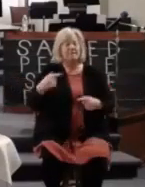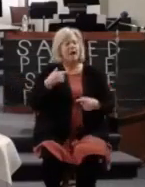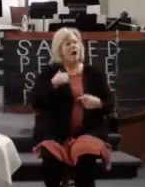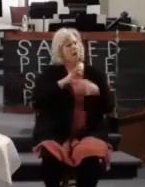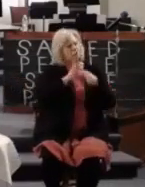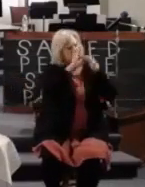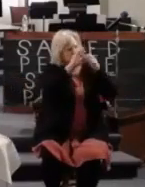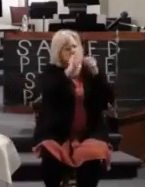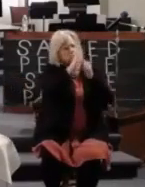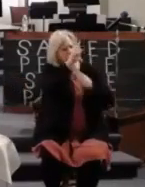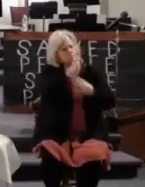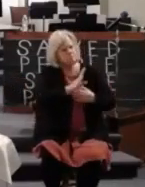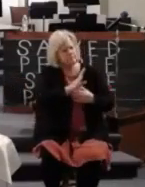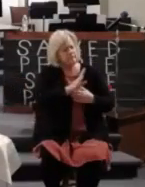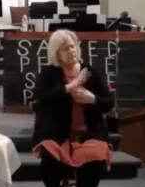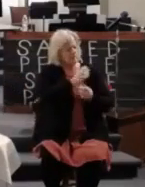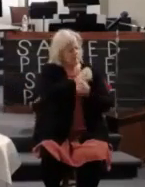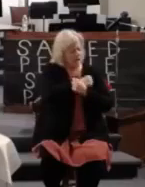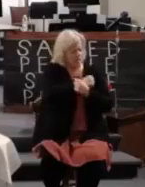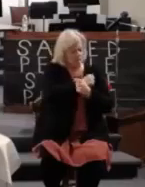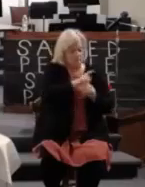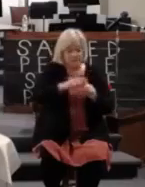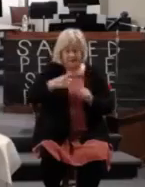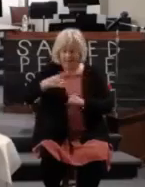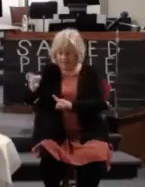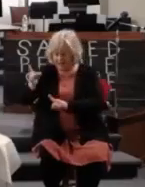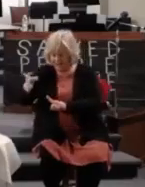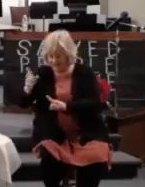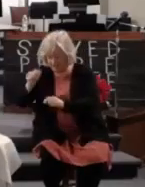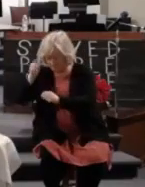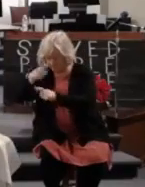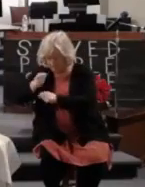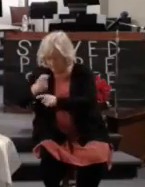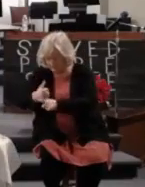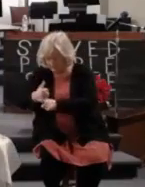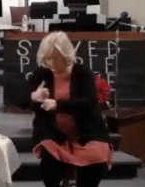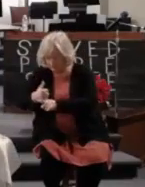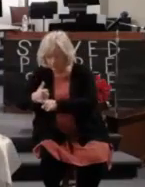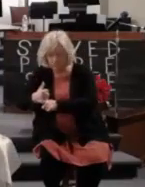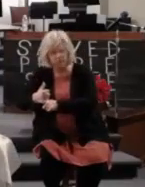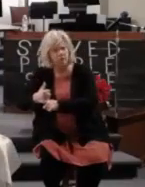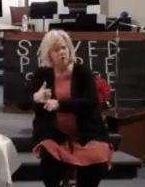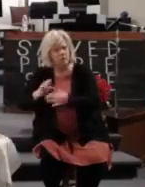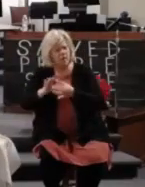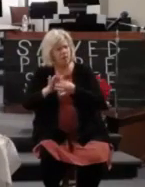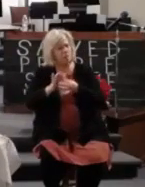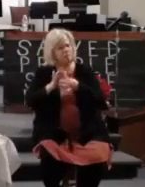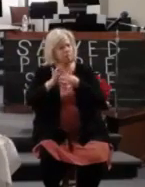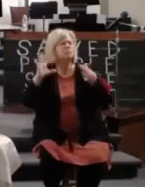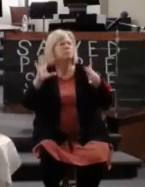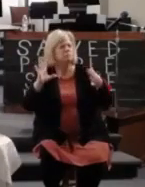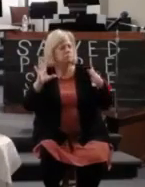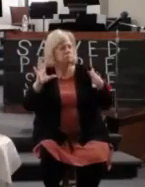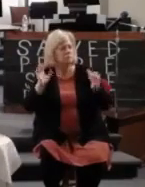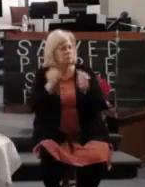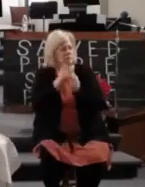love, yet I hate. That's a break in our fellowship with God.